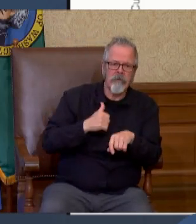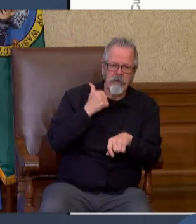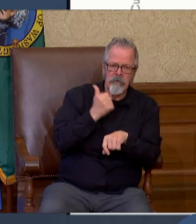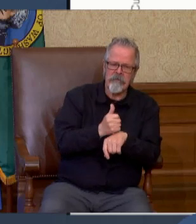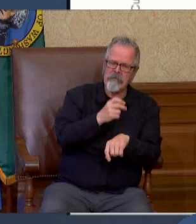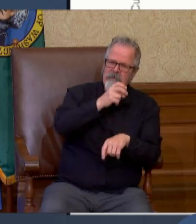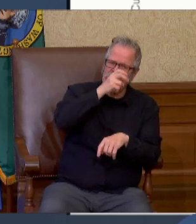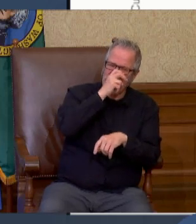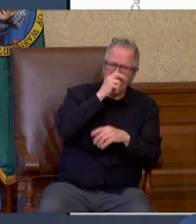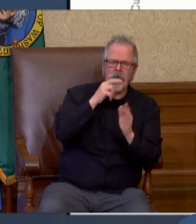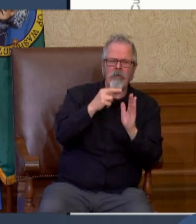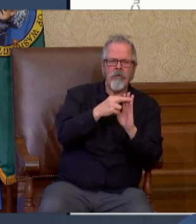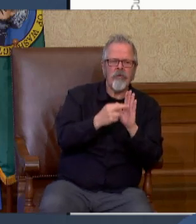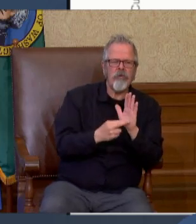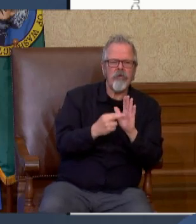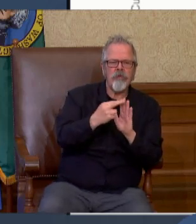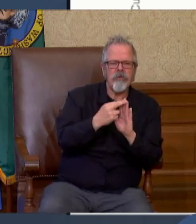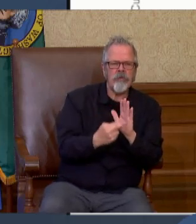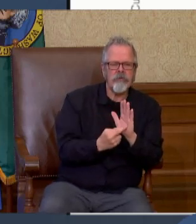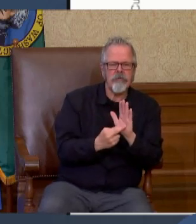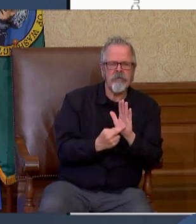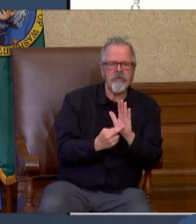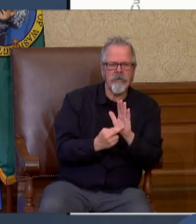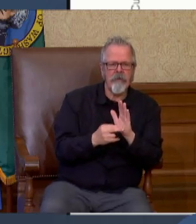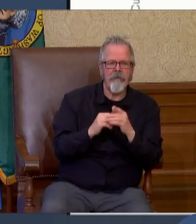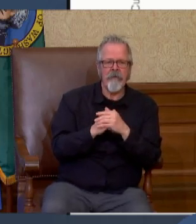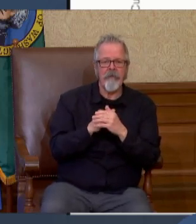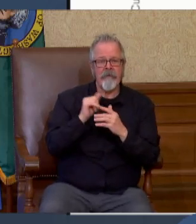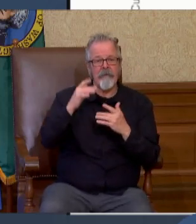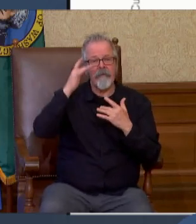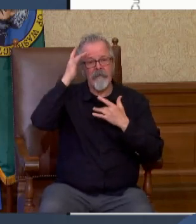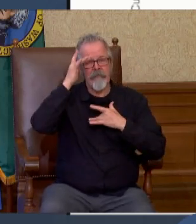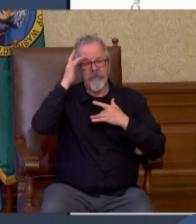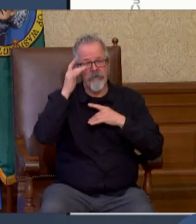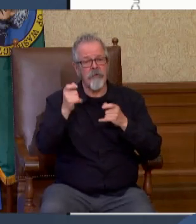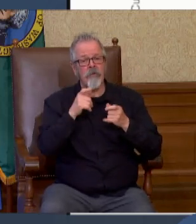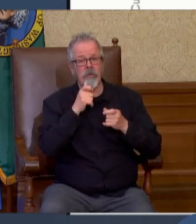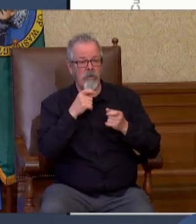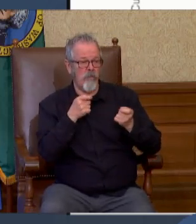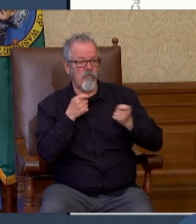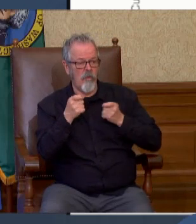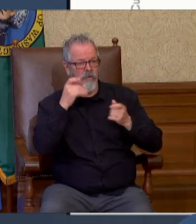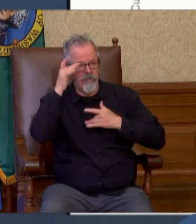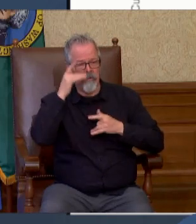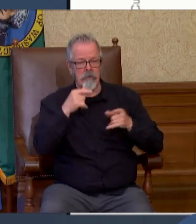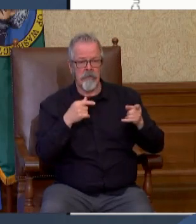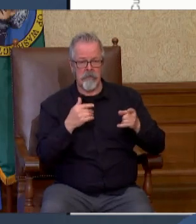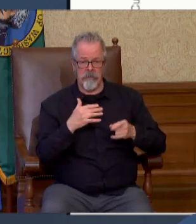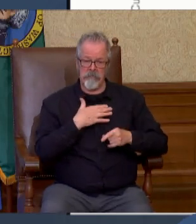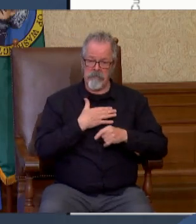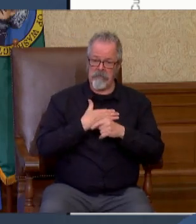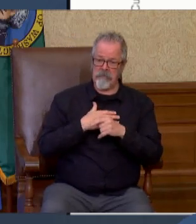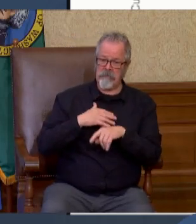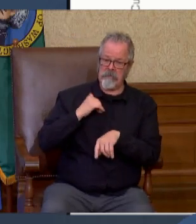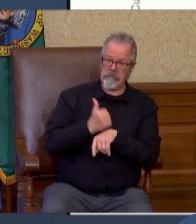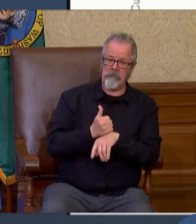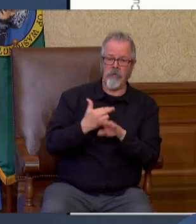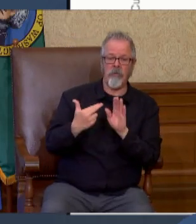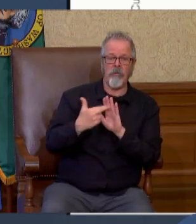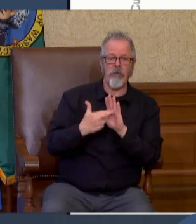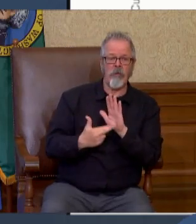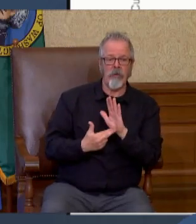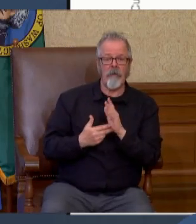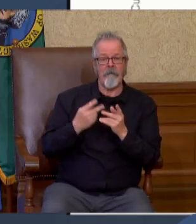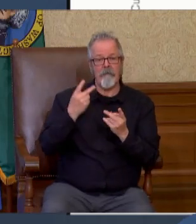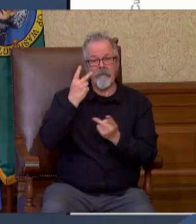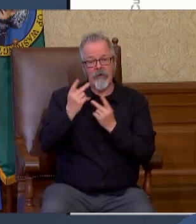Very difficult for us not to be able to visit our loved ones, but critical for their survival not to interfere and inject these